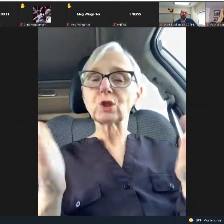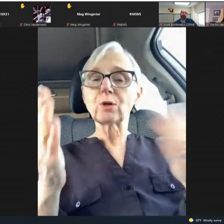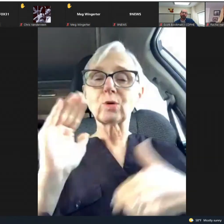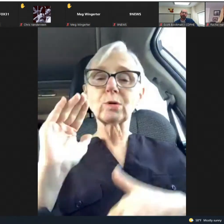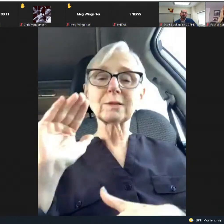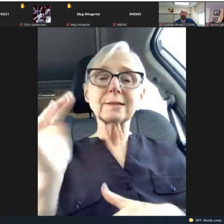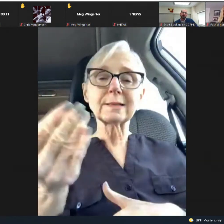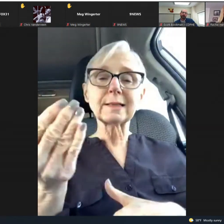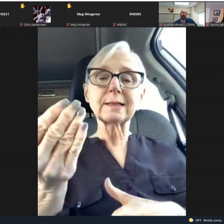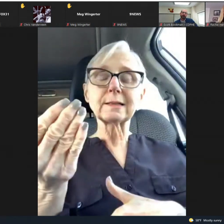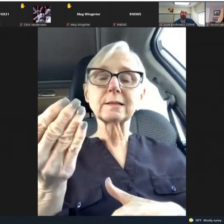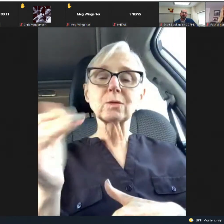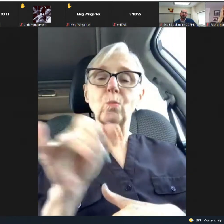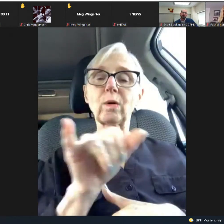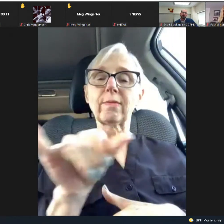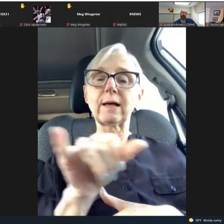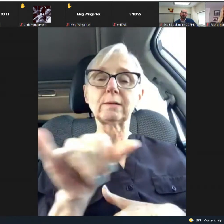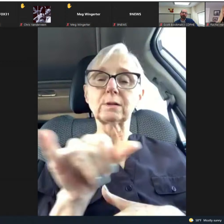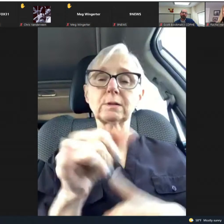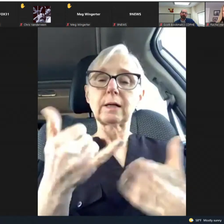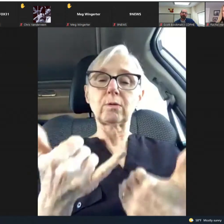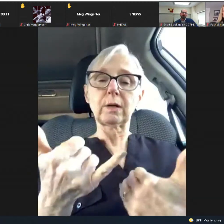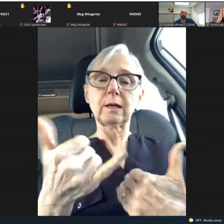trend line looks right now? Thanks.